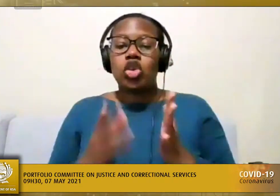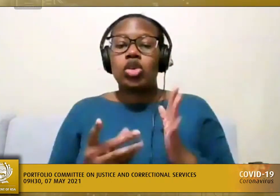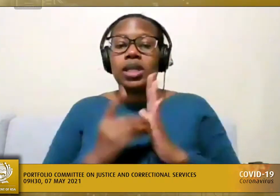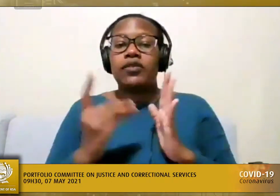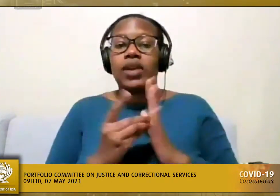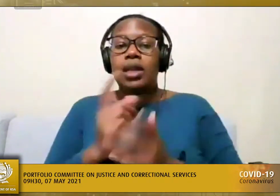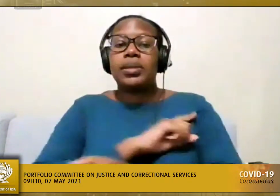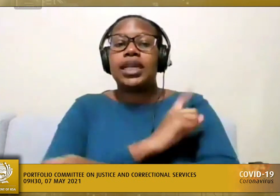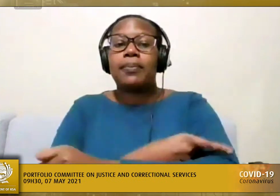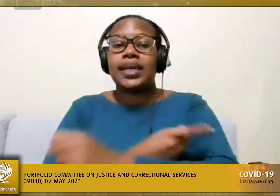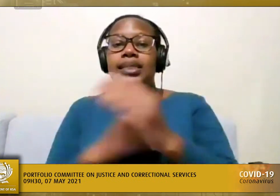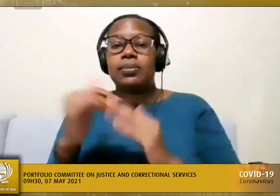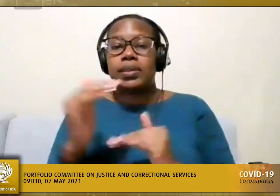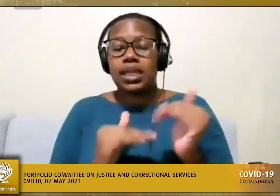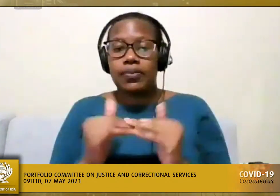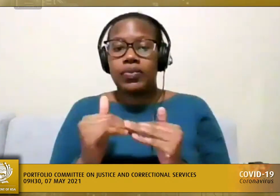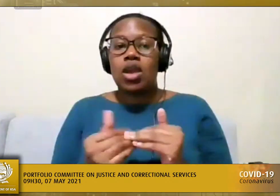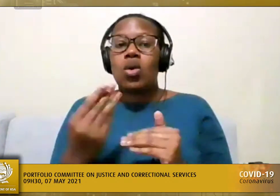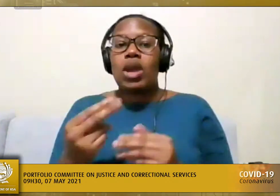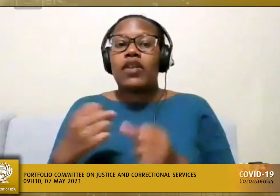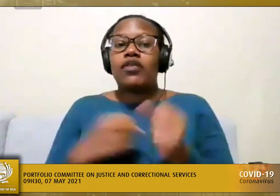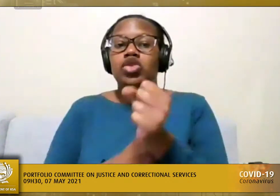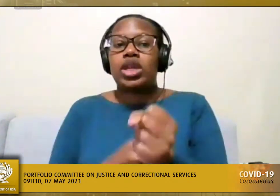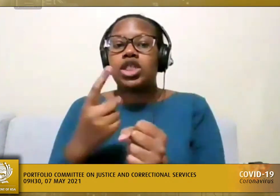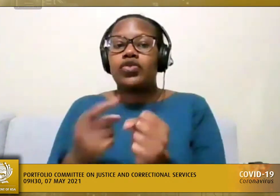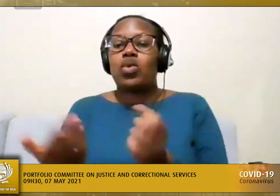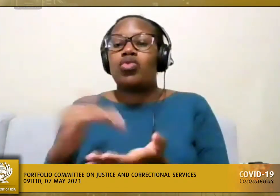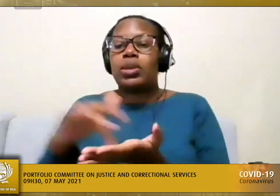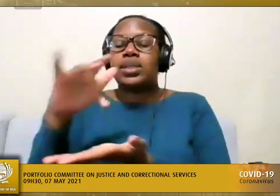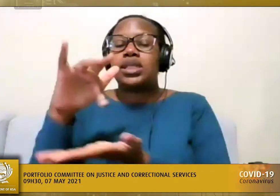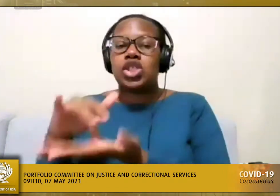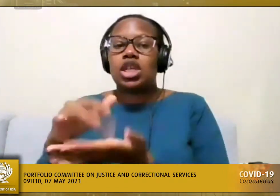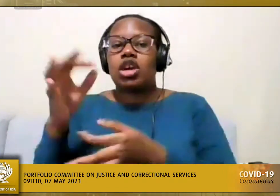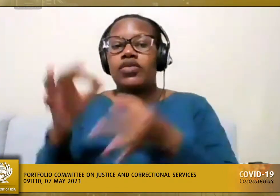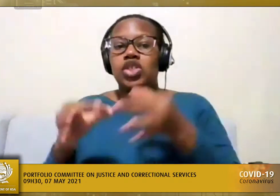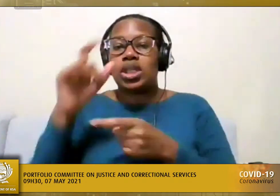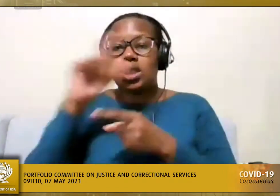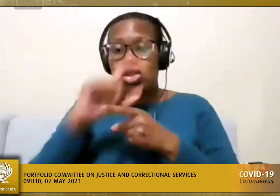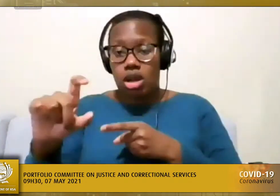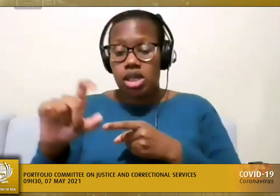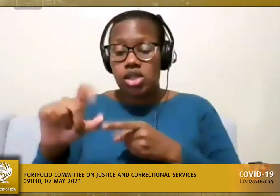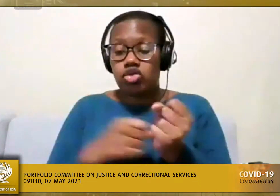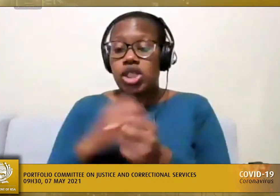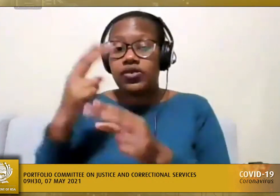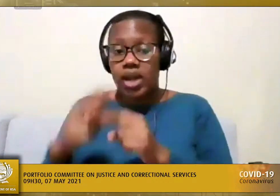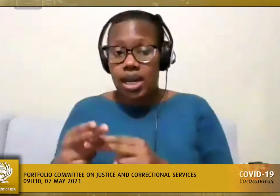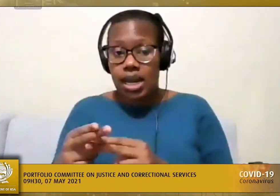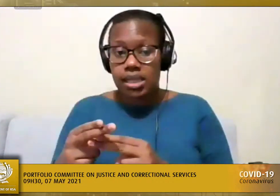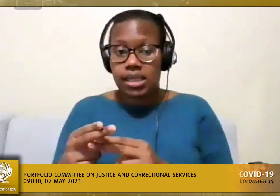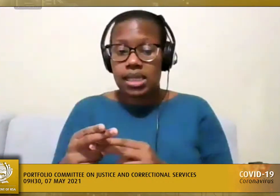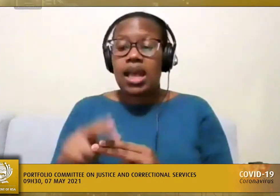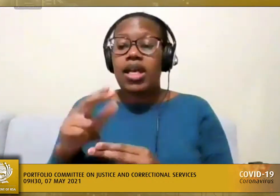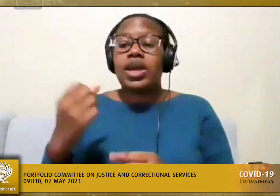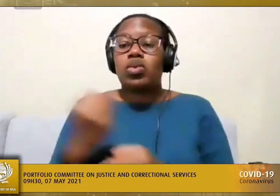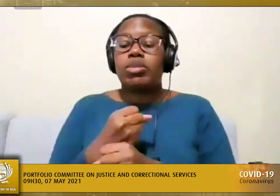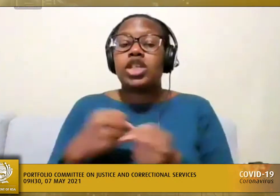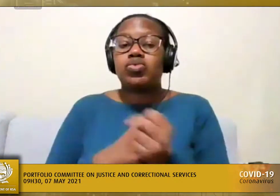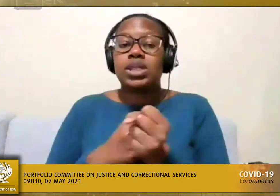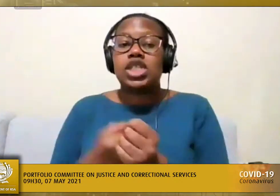we've finalized the strategy for the repositioning of the Justice college that will make strategic interventions in terms of